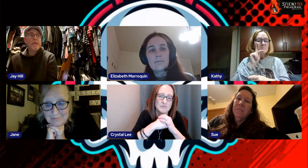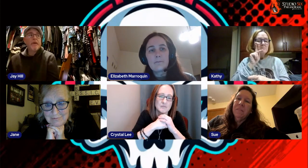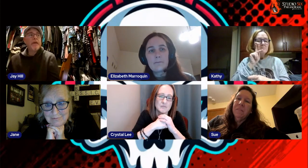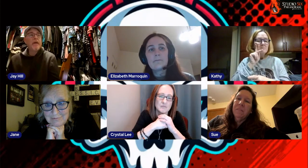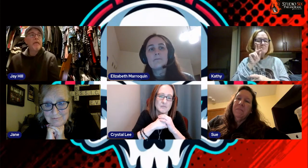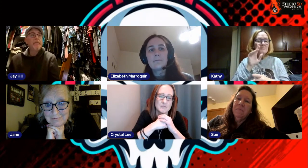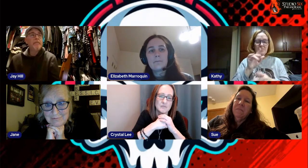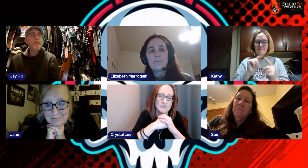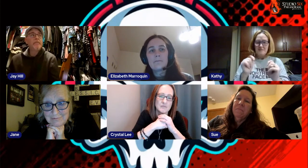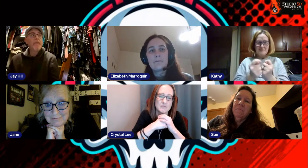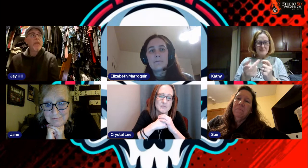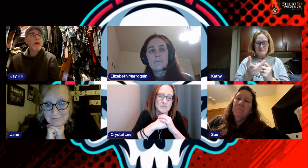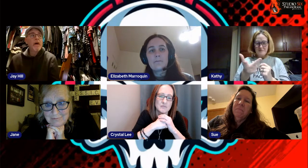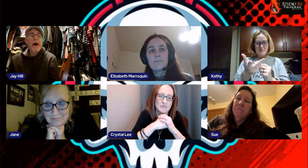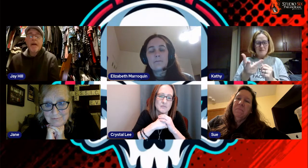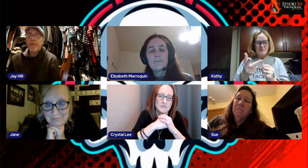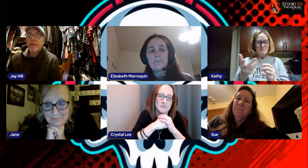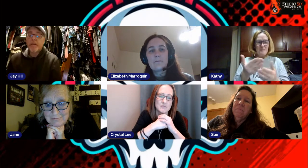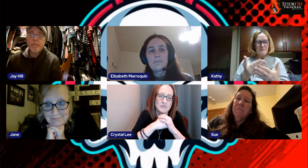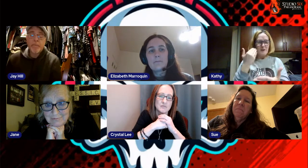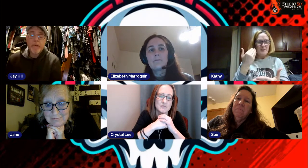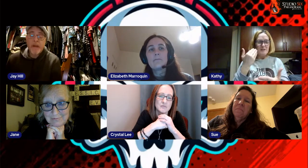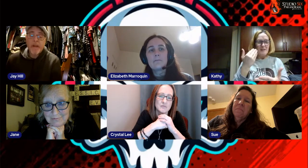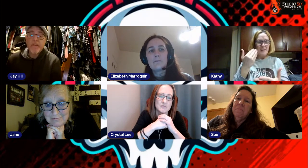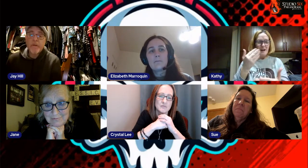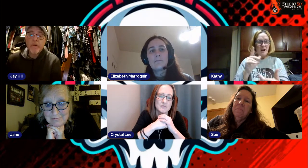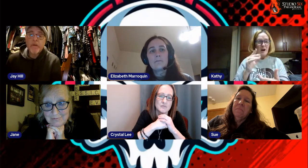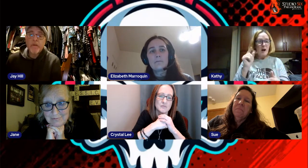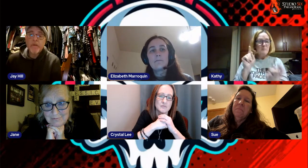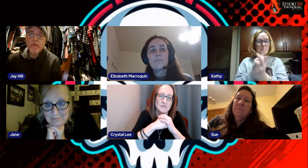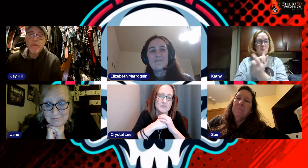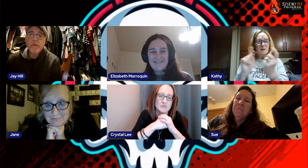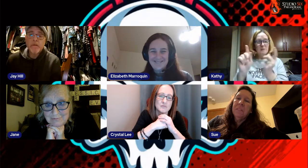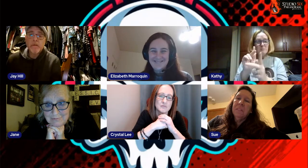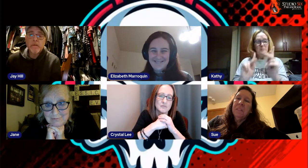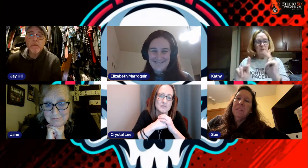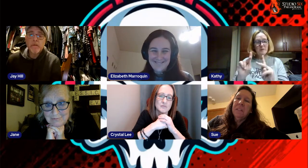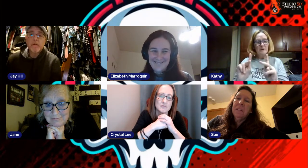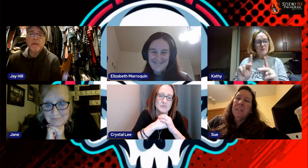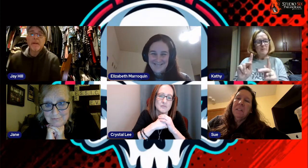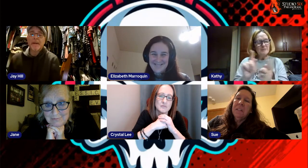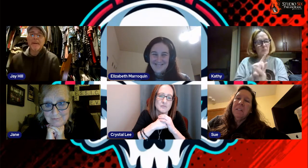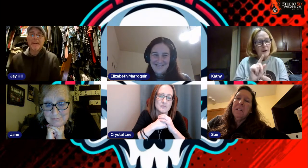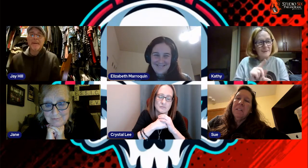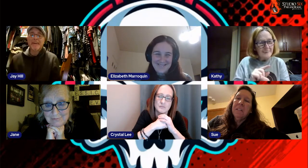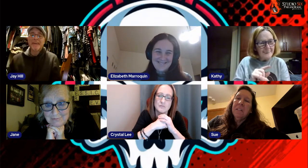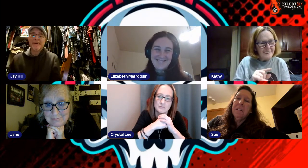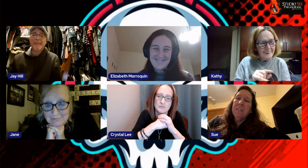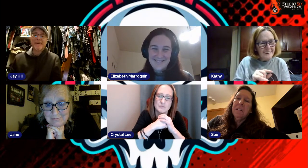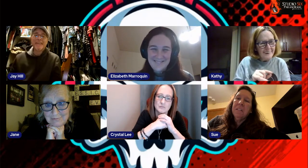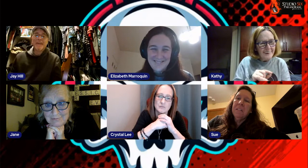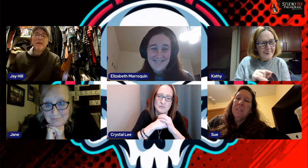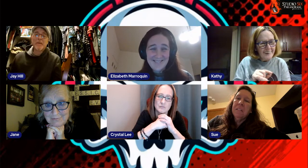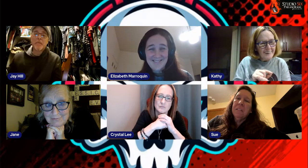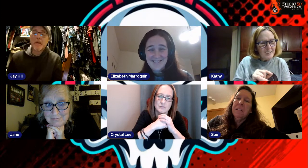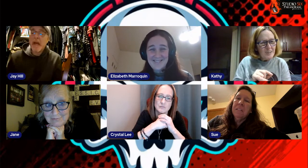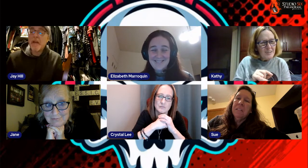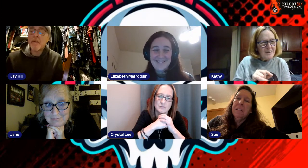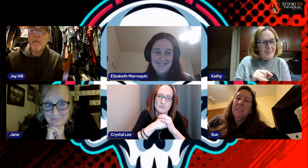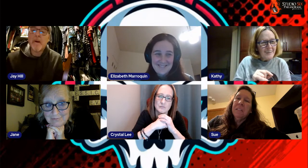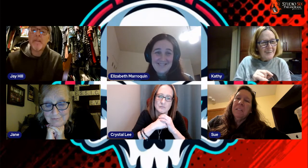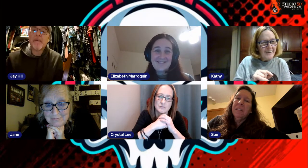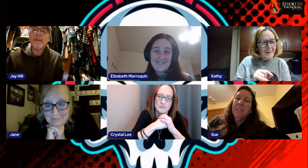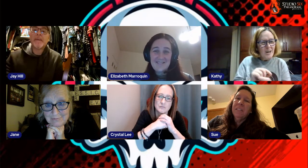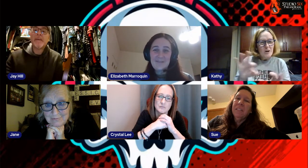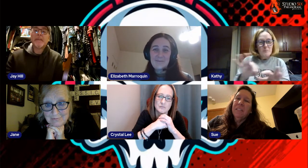a deaf spirit. I've met some pretty angry ones. You met some what? Some pretty